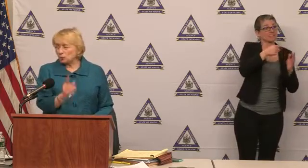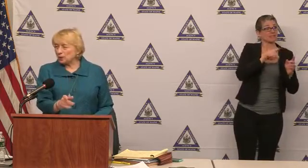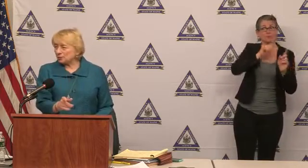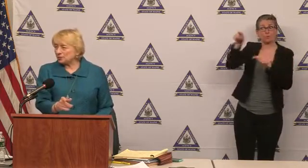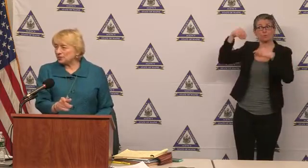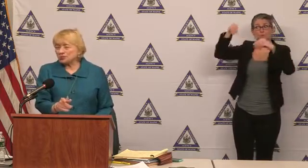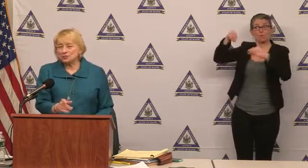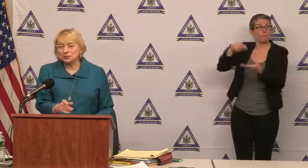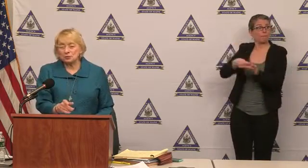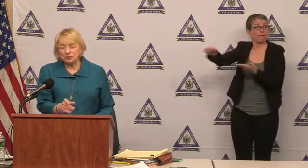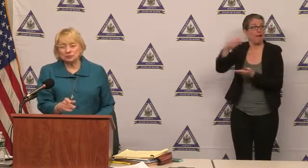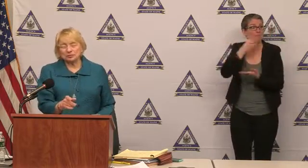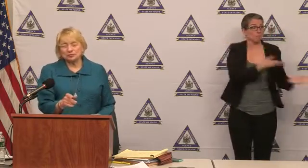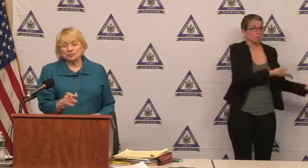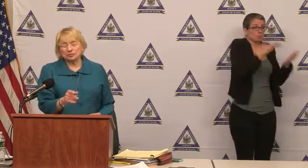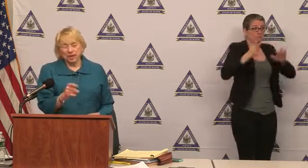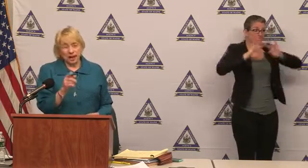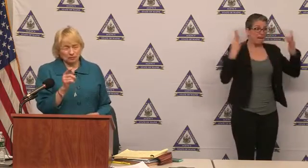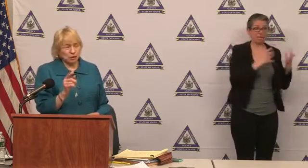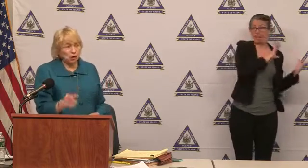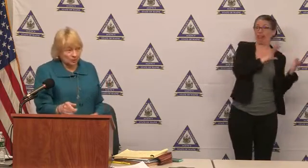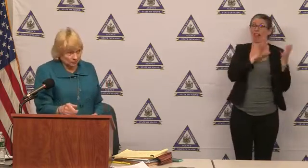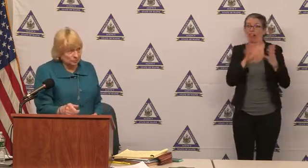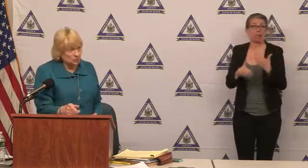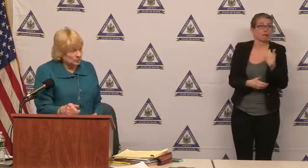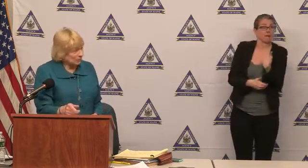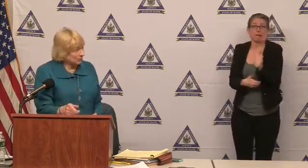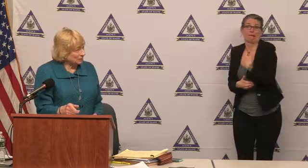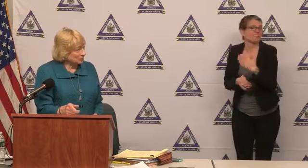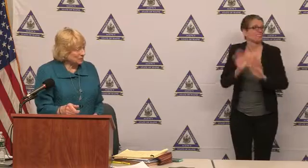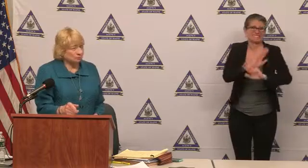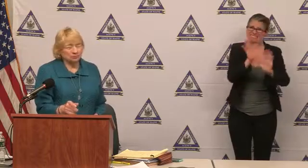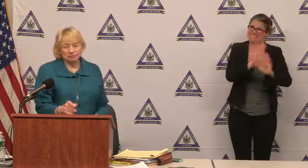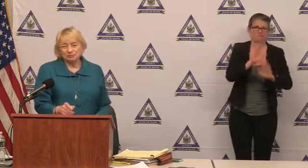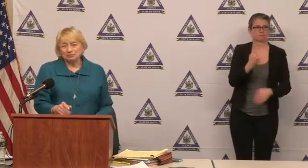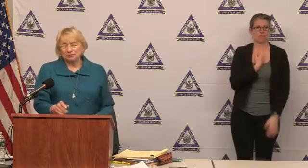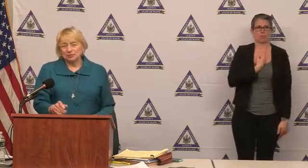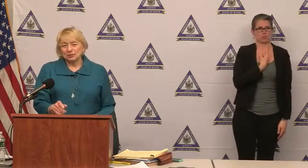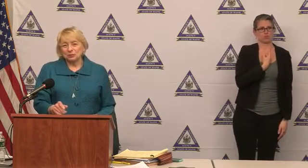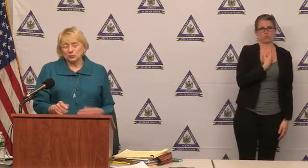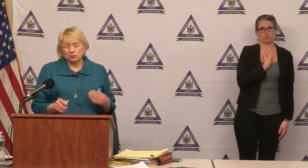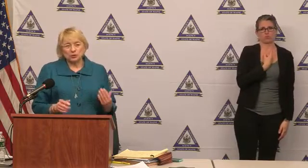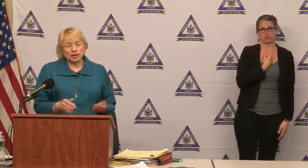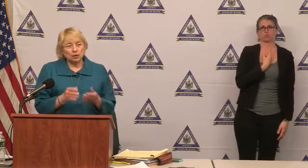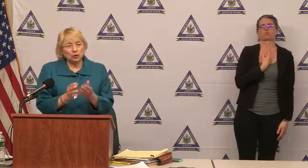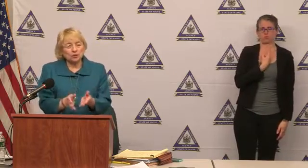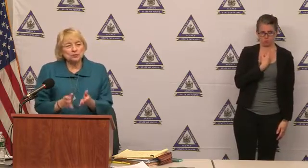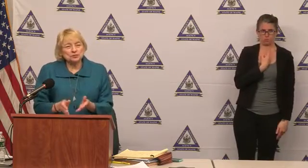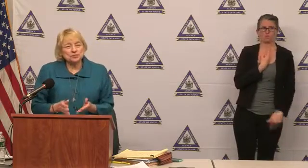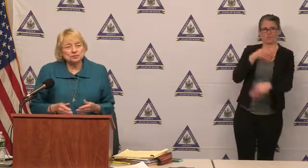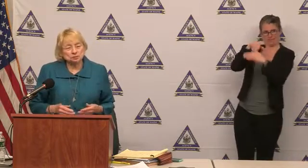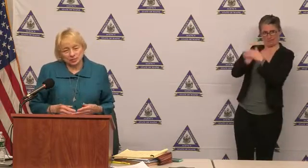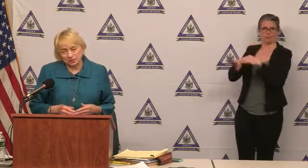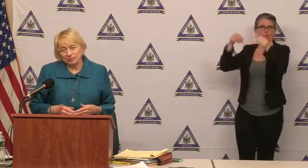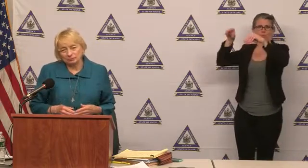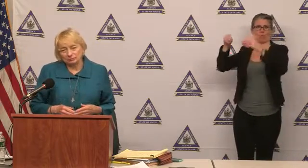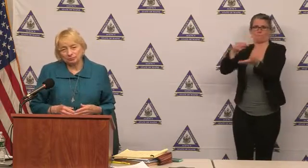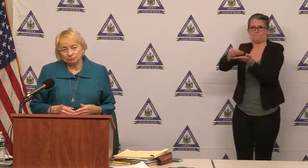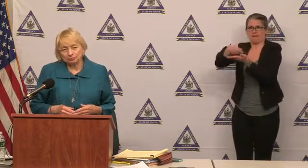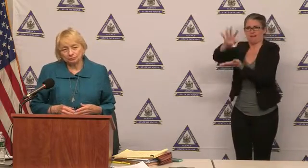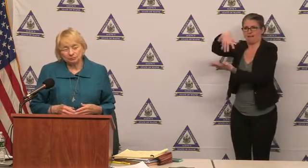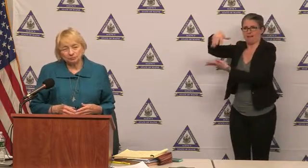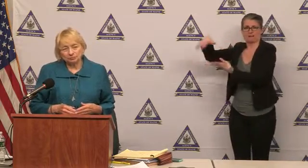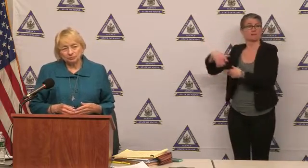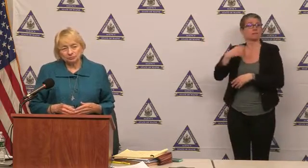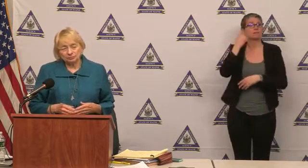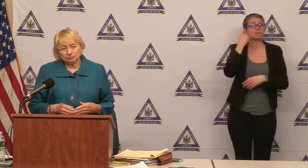send one person to the store after calling for curbside delivery to get only those things you need.